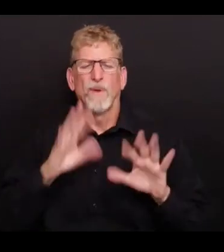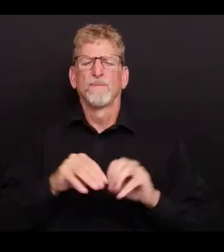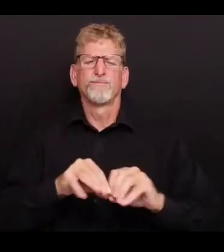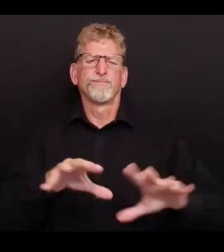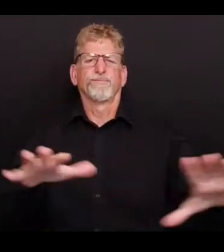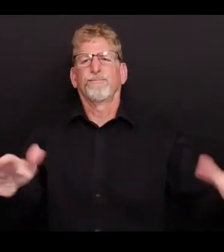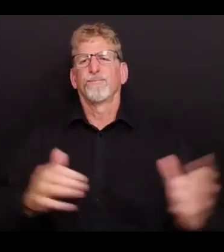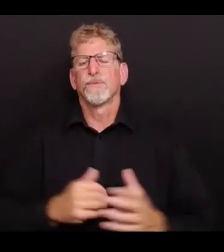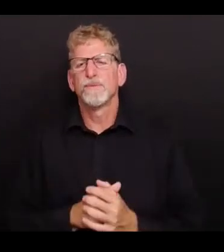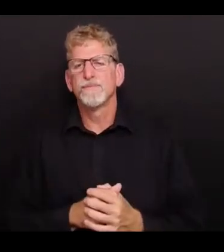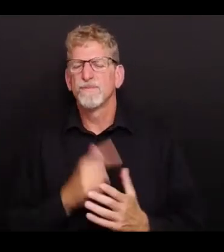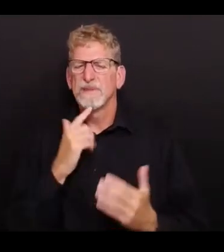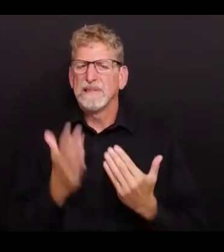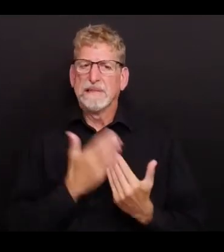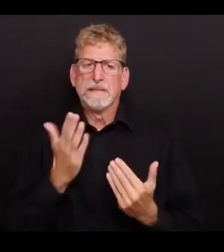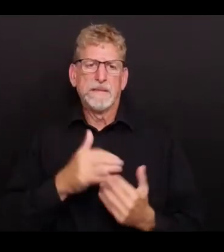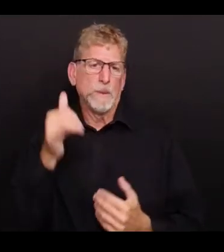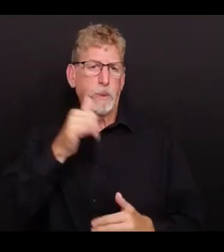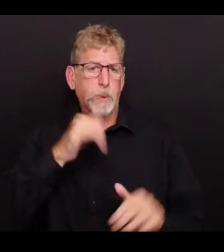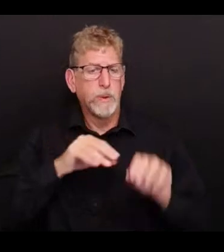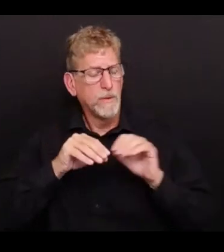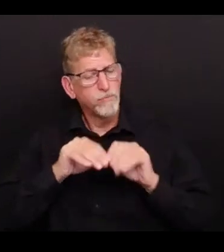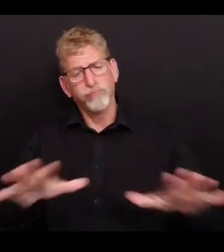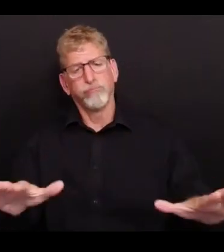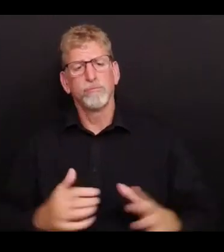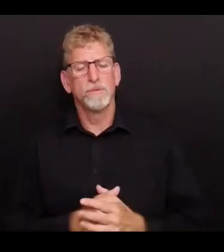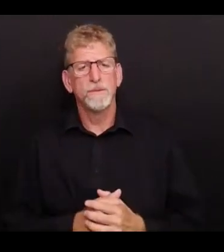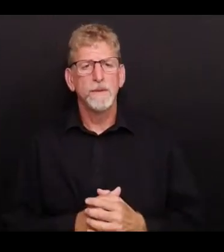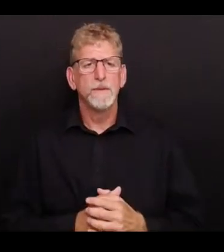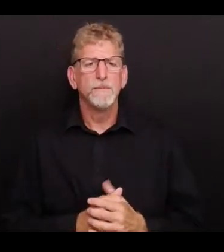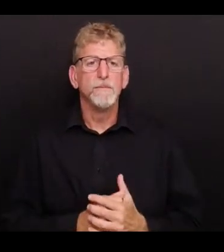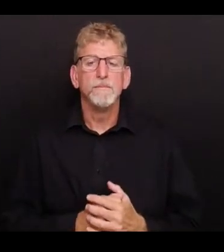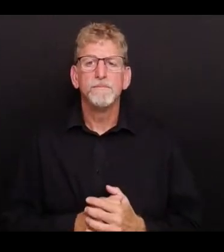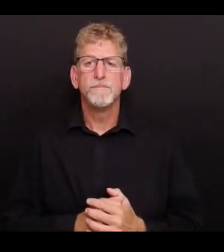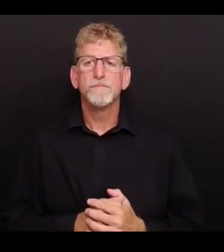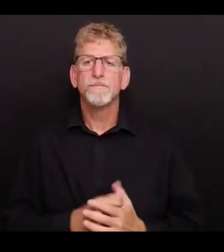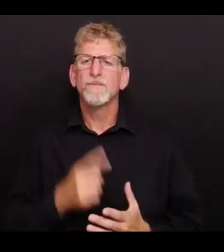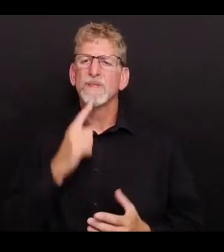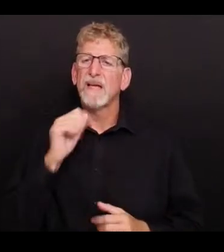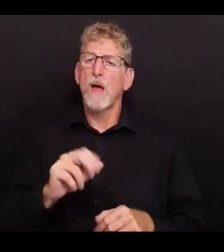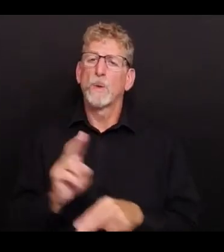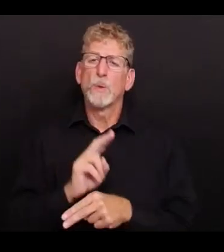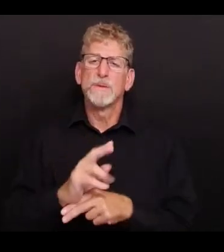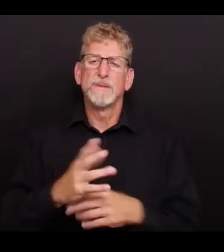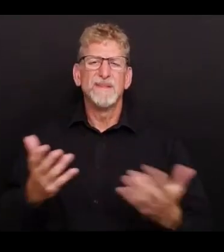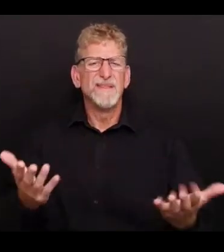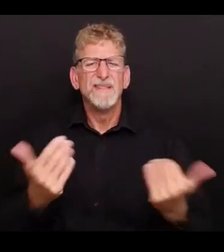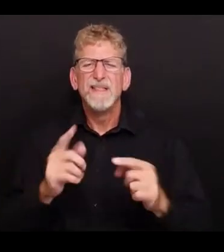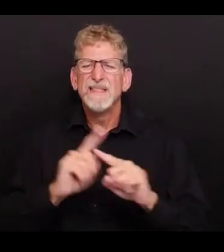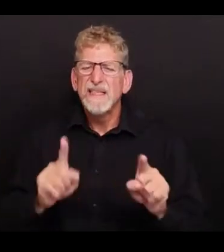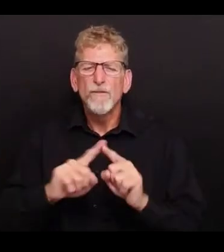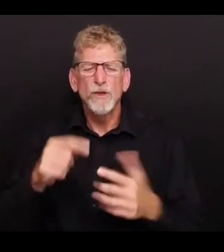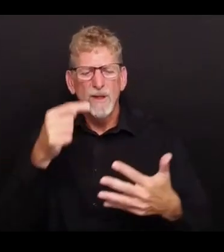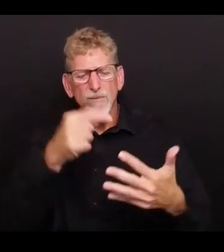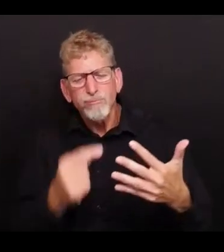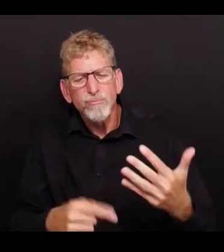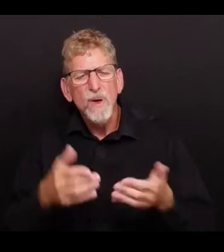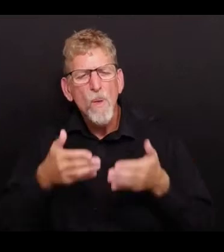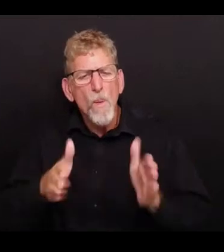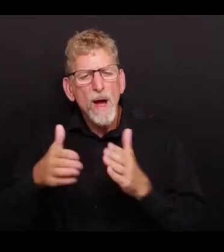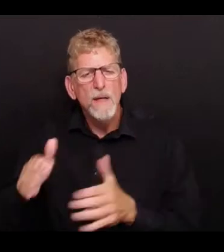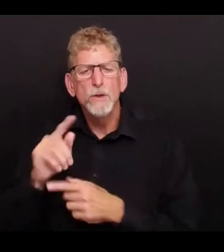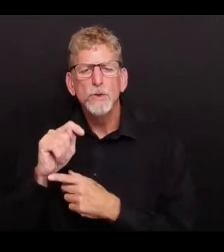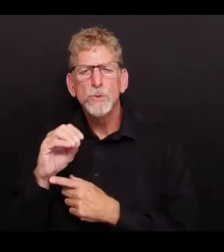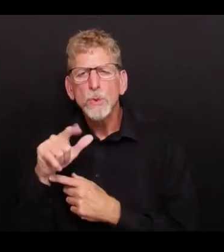about, and it's more important than ever that we use our available tools to slow transmission, especially as we start this very